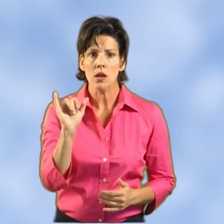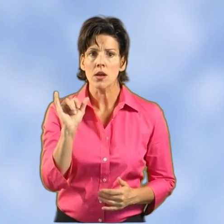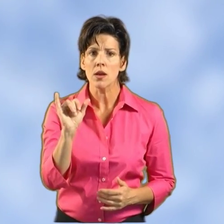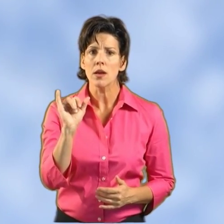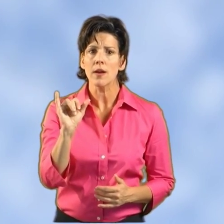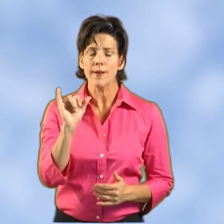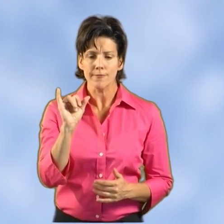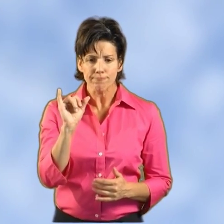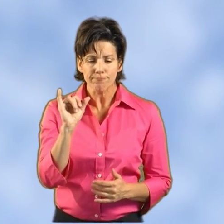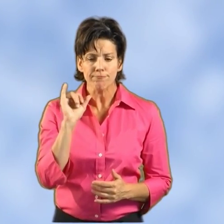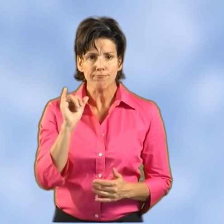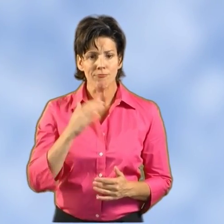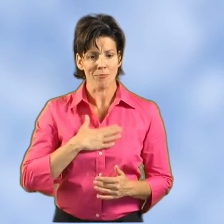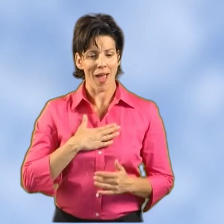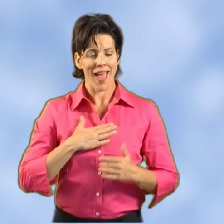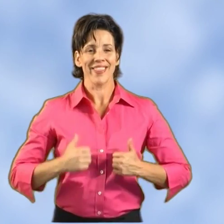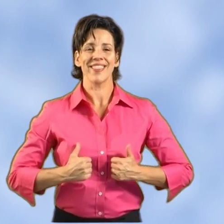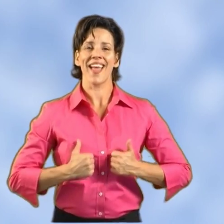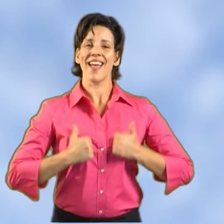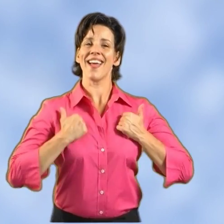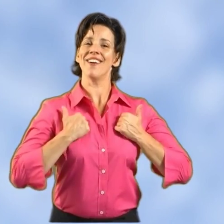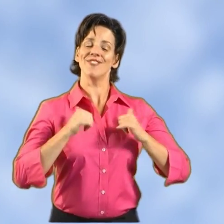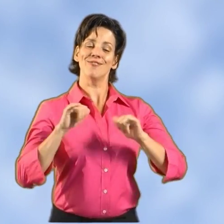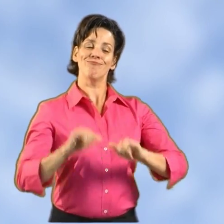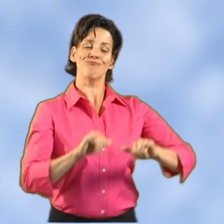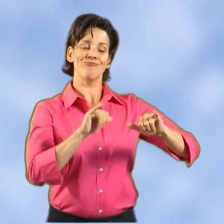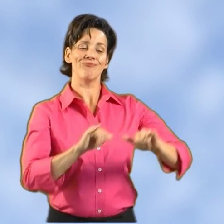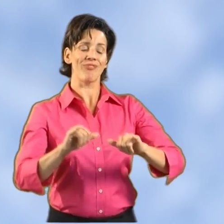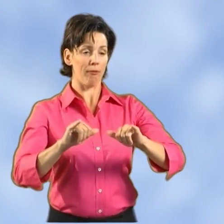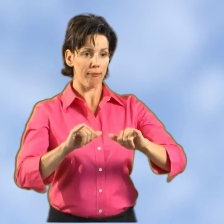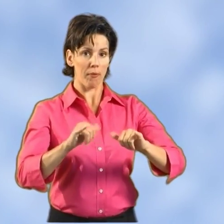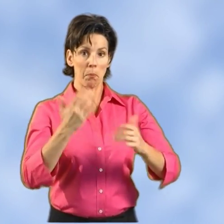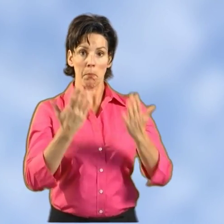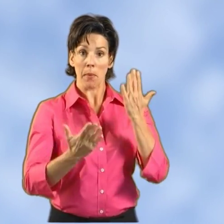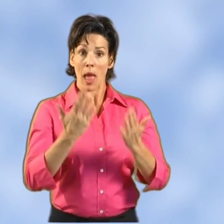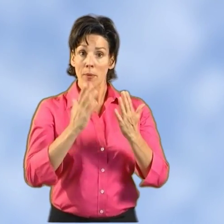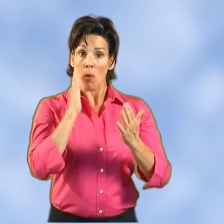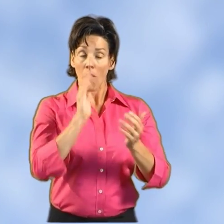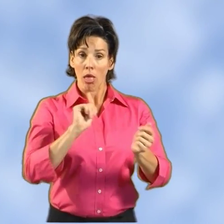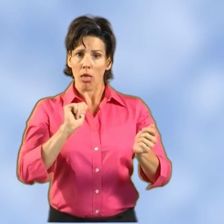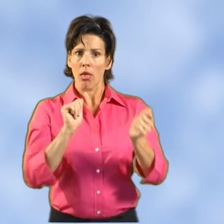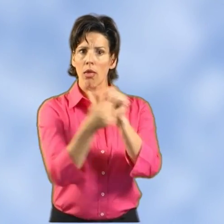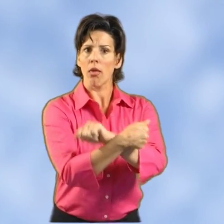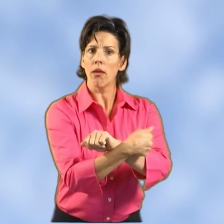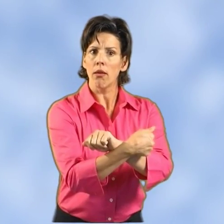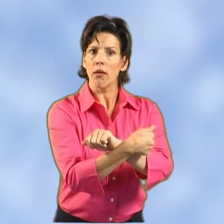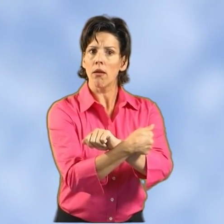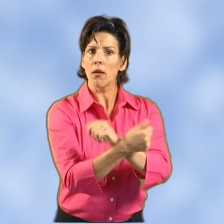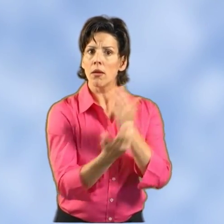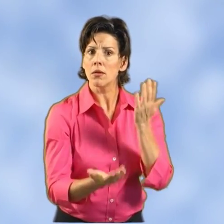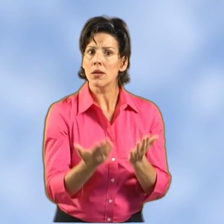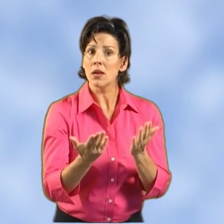Recognize that your quality of life may or may not be affected.